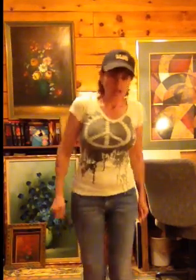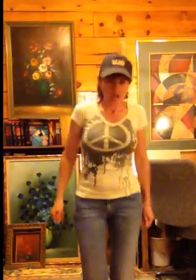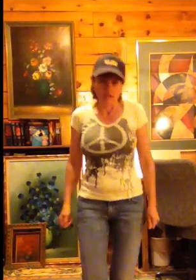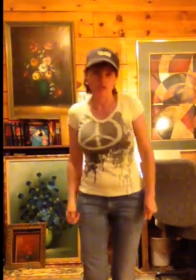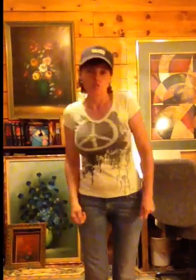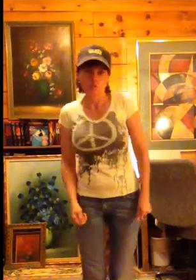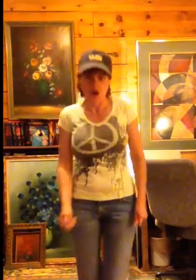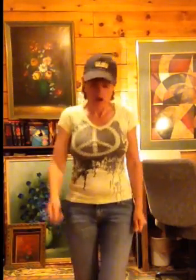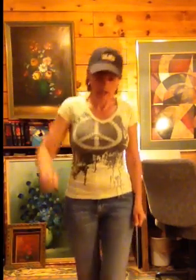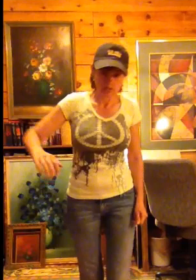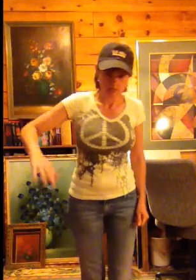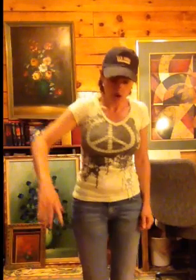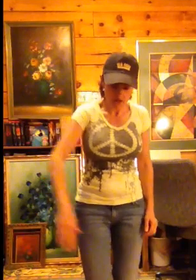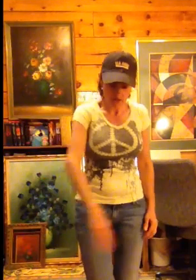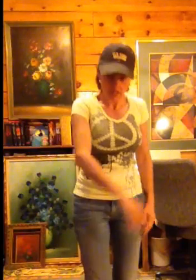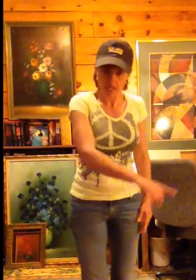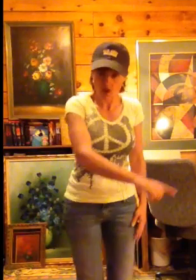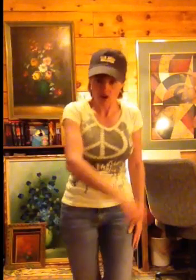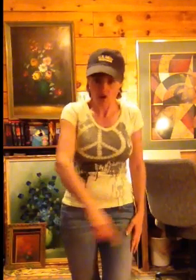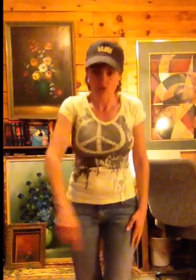When you walked upon the earth,